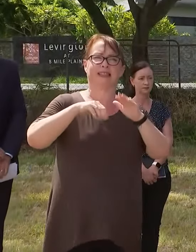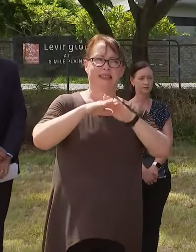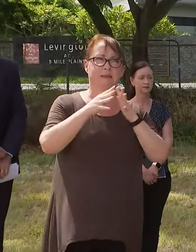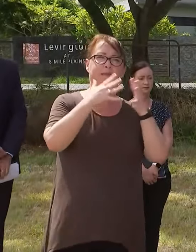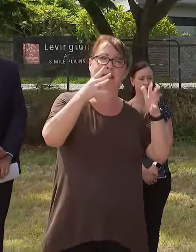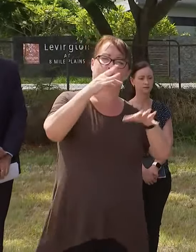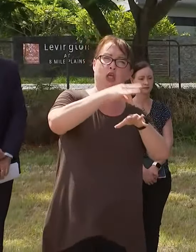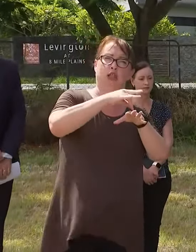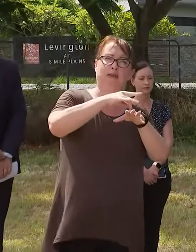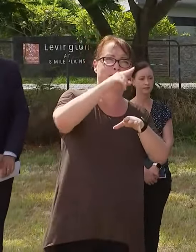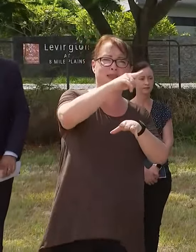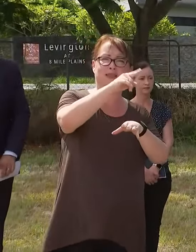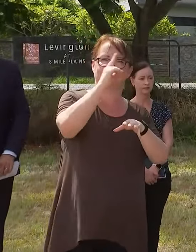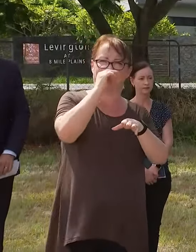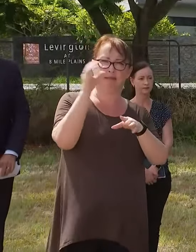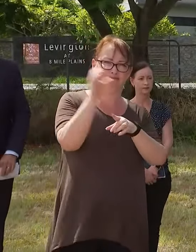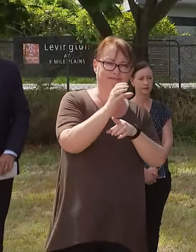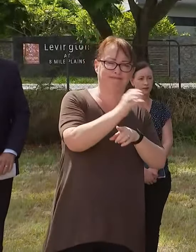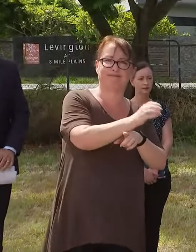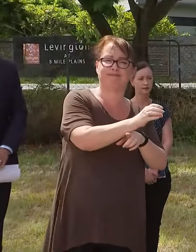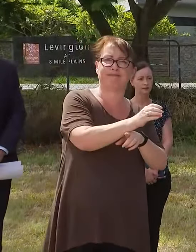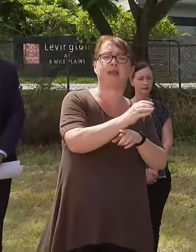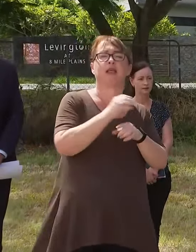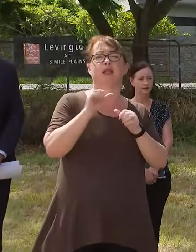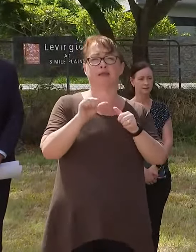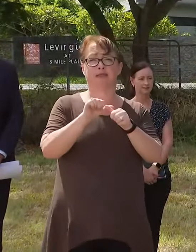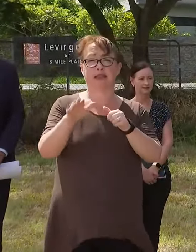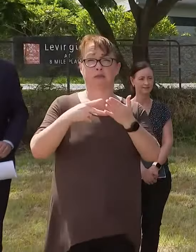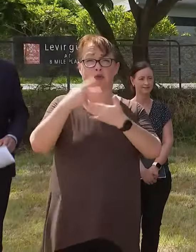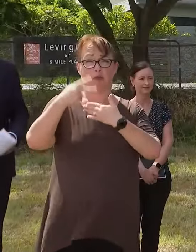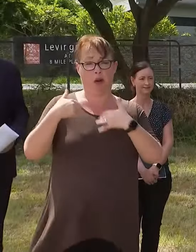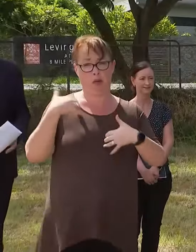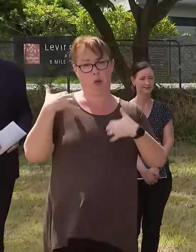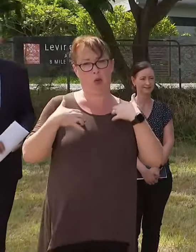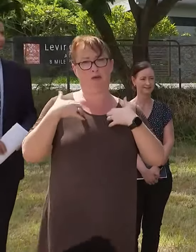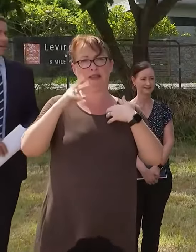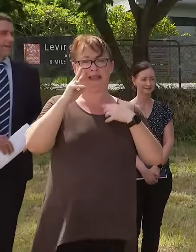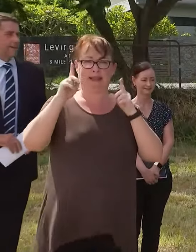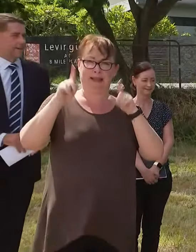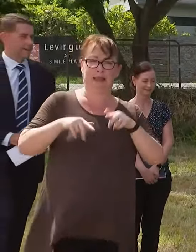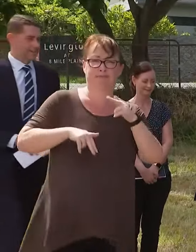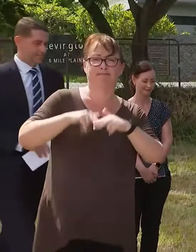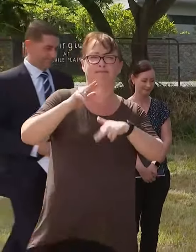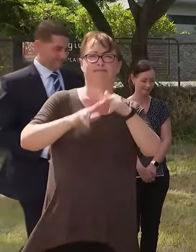creating capacity in our hospitals. So this is a fantastic program, and I'm really looking forward to seeing construction begin.